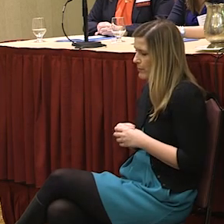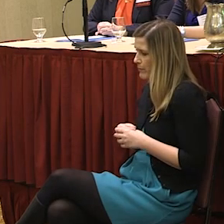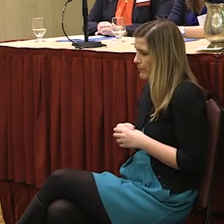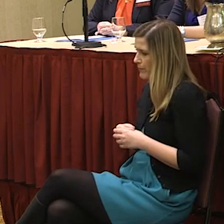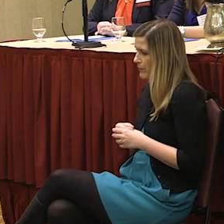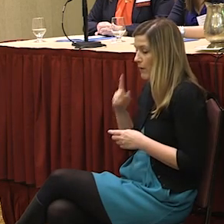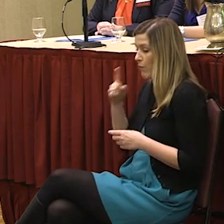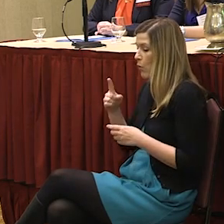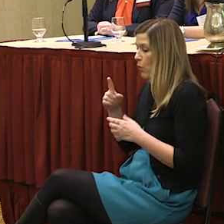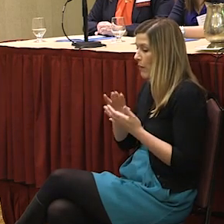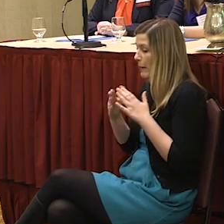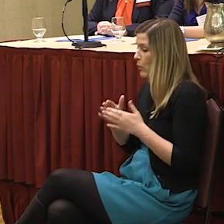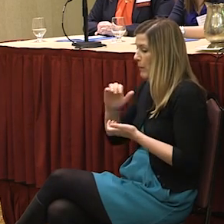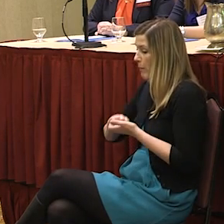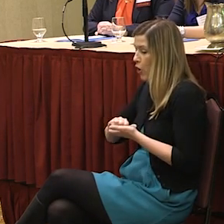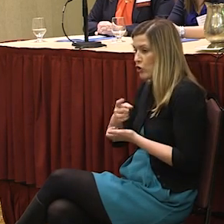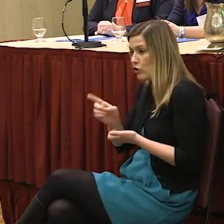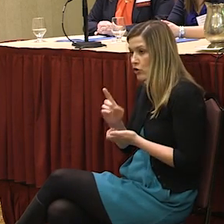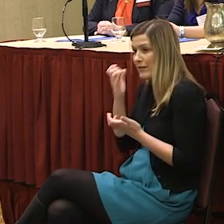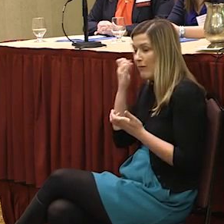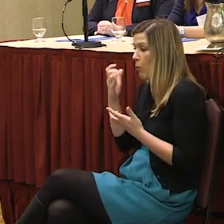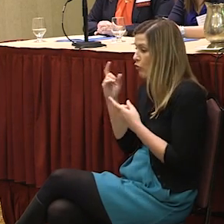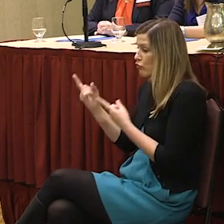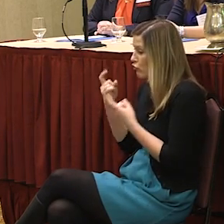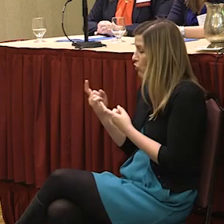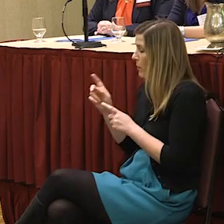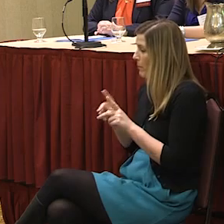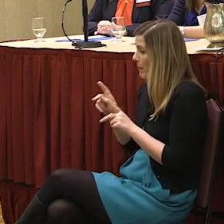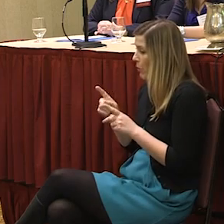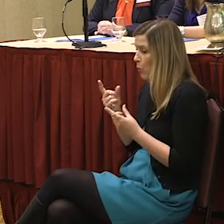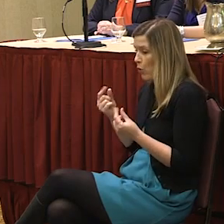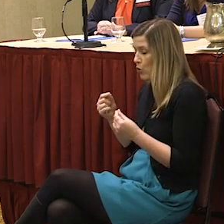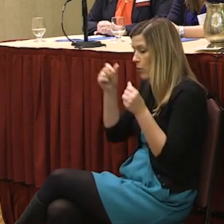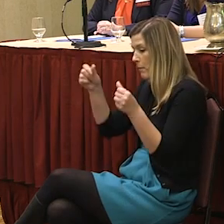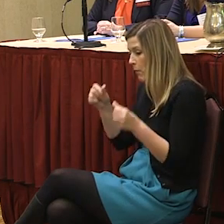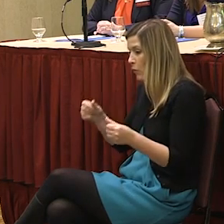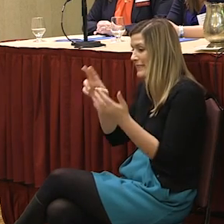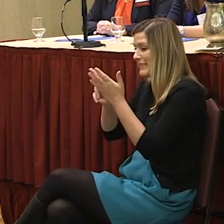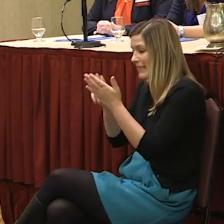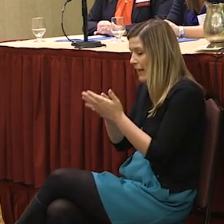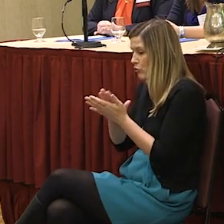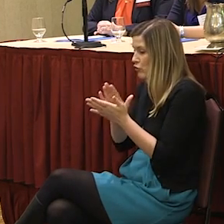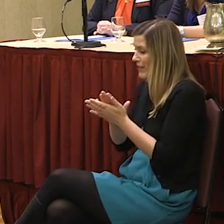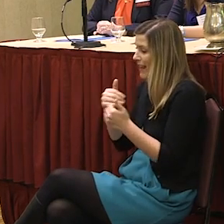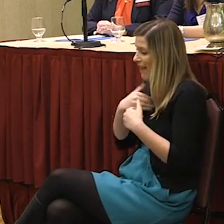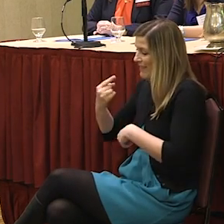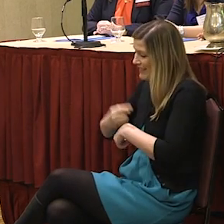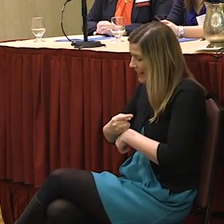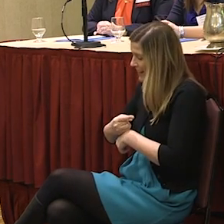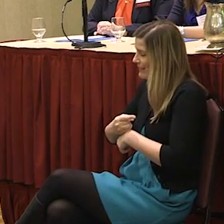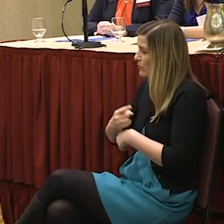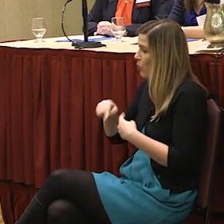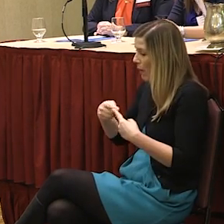For my community partners out there, if you want to recruit people, I would say post posters, sign-up sheets with dates for the program